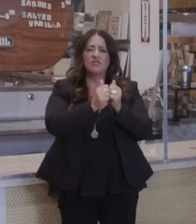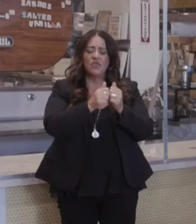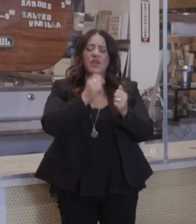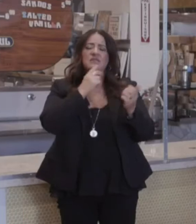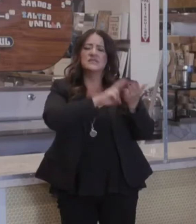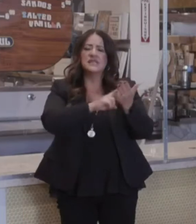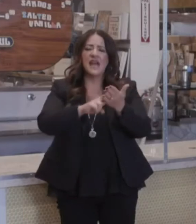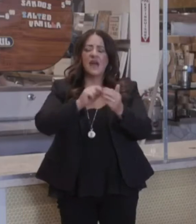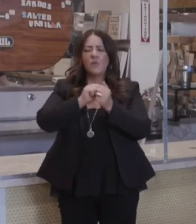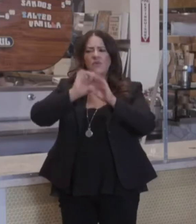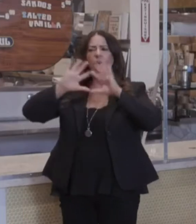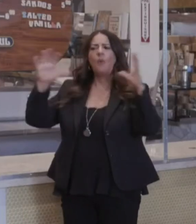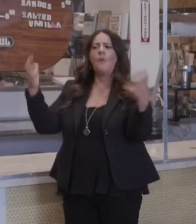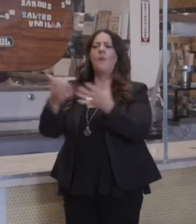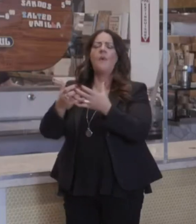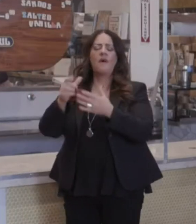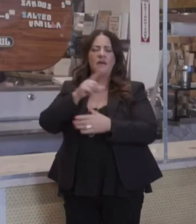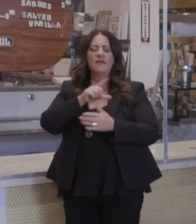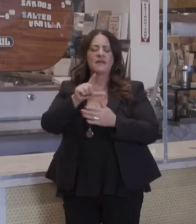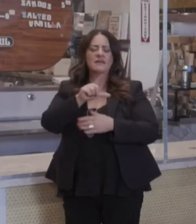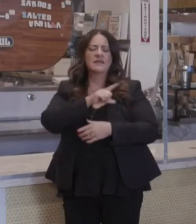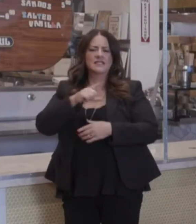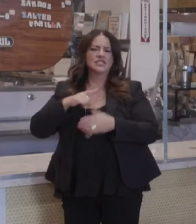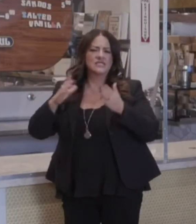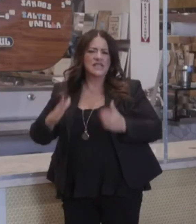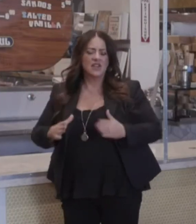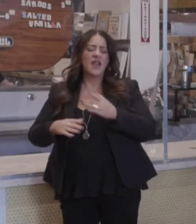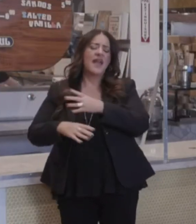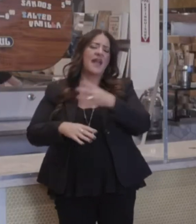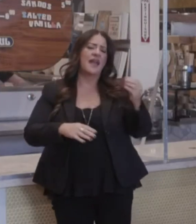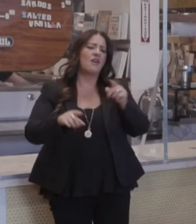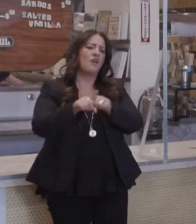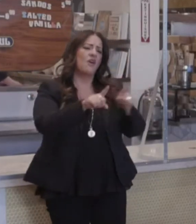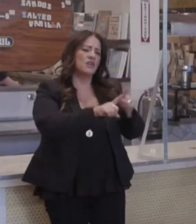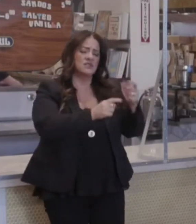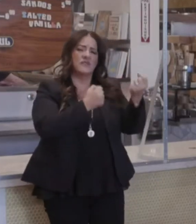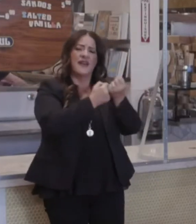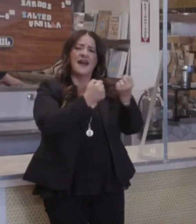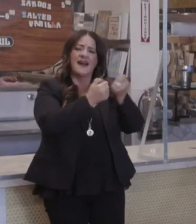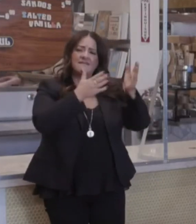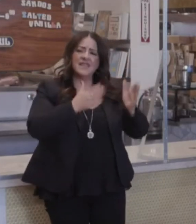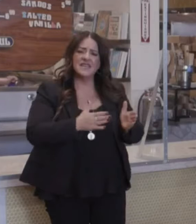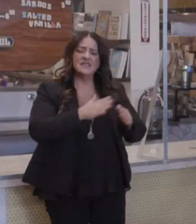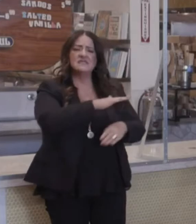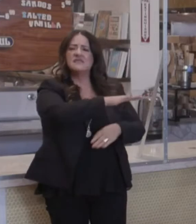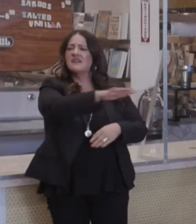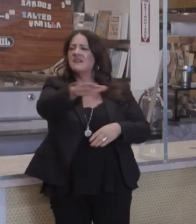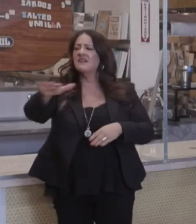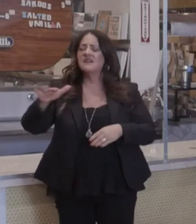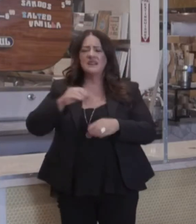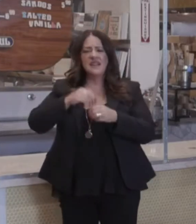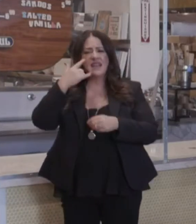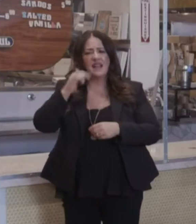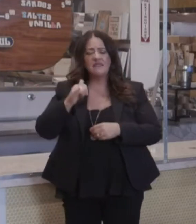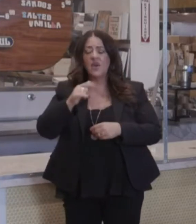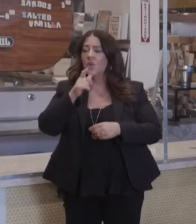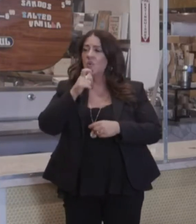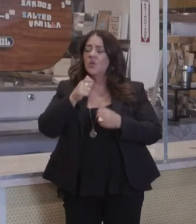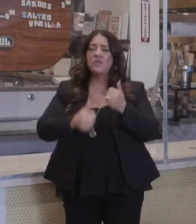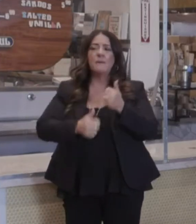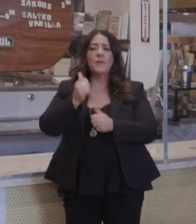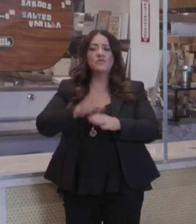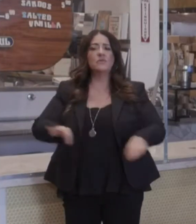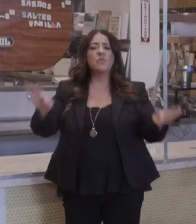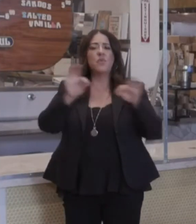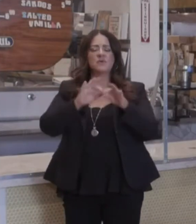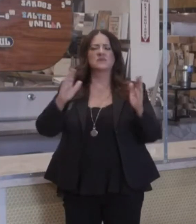legislature, and of course advocates across the spectrum here in the state of California. The backbone of our economy is small business. We